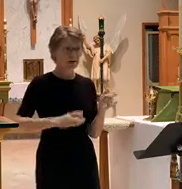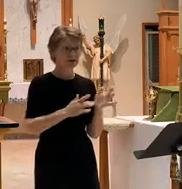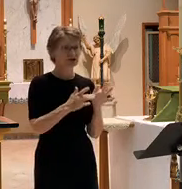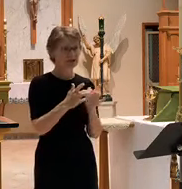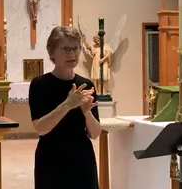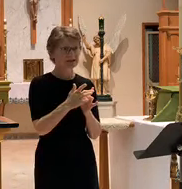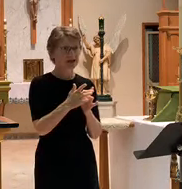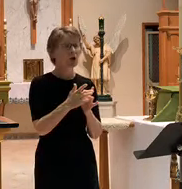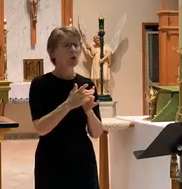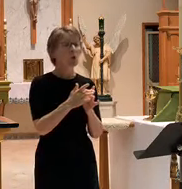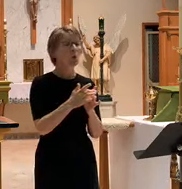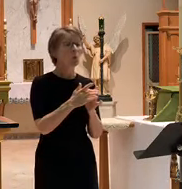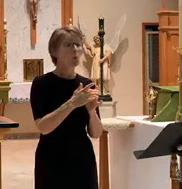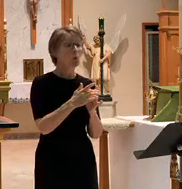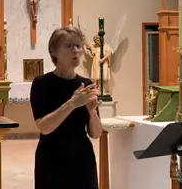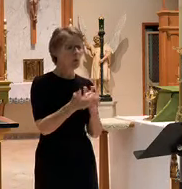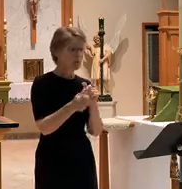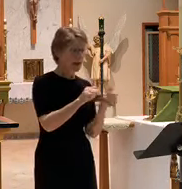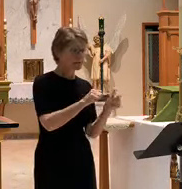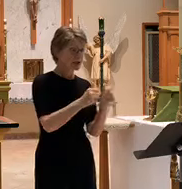were baptized into his death?